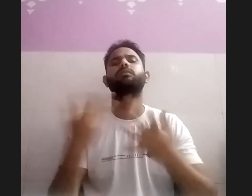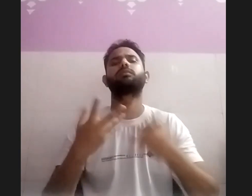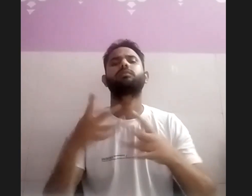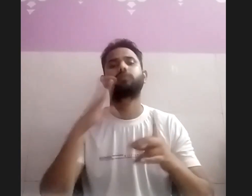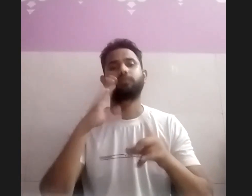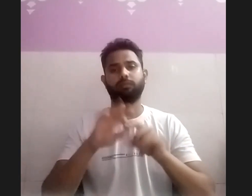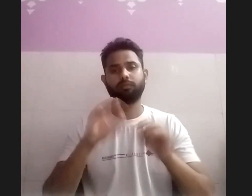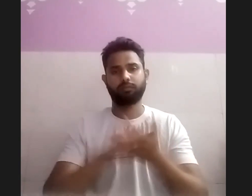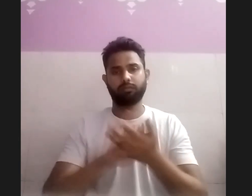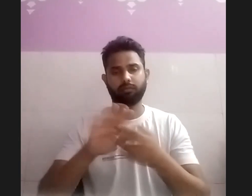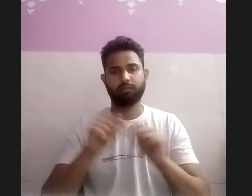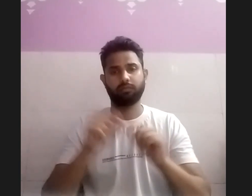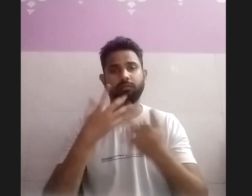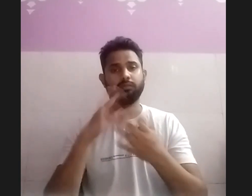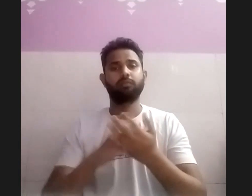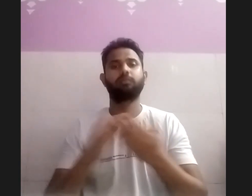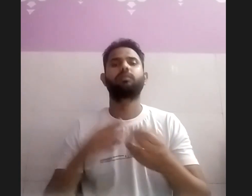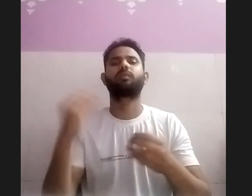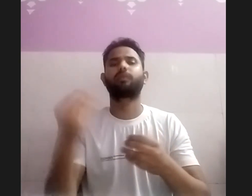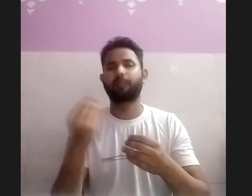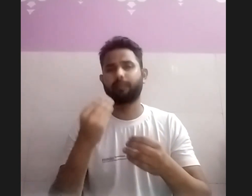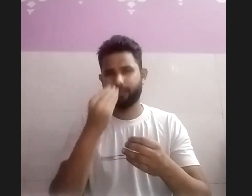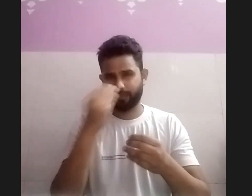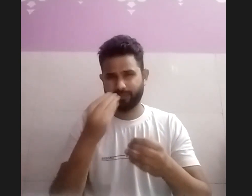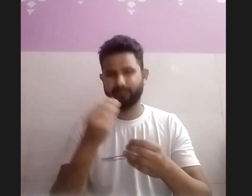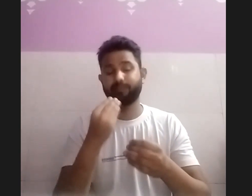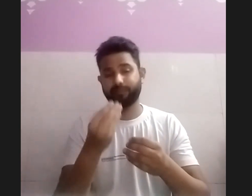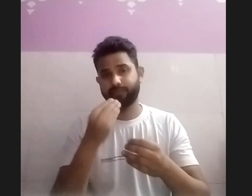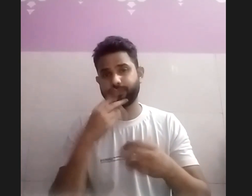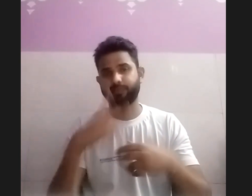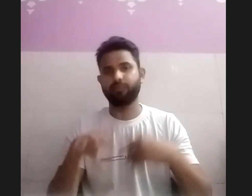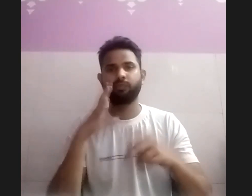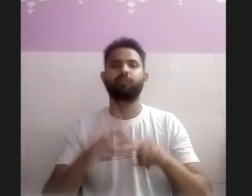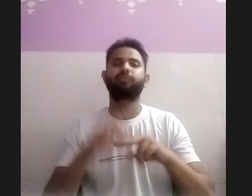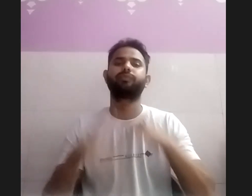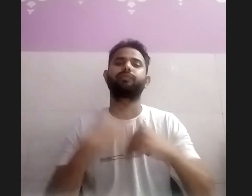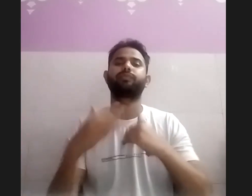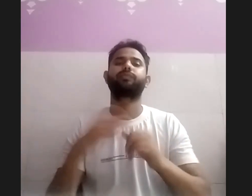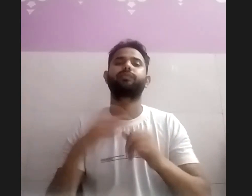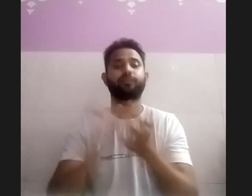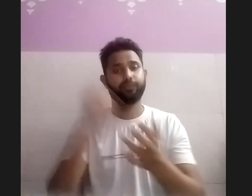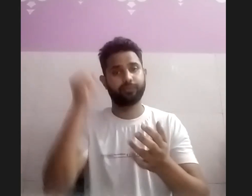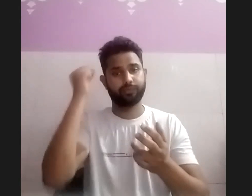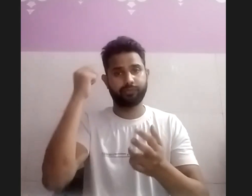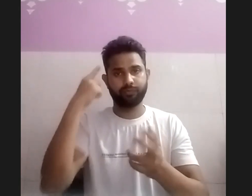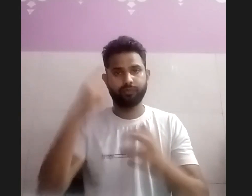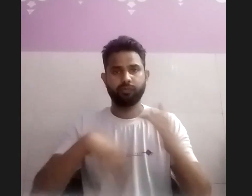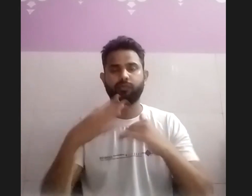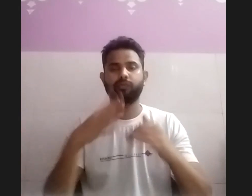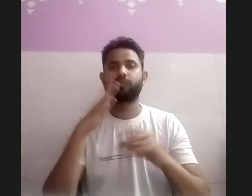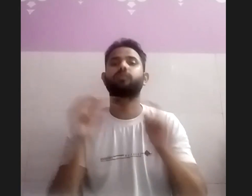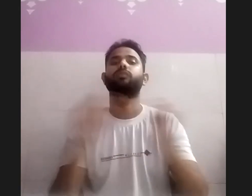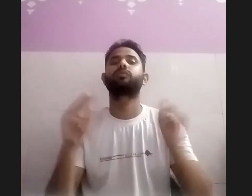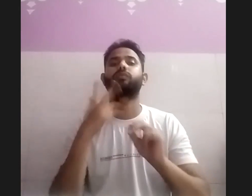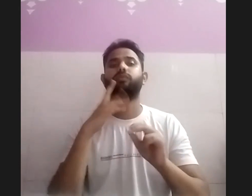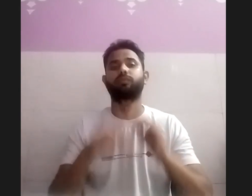So these recommendations, if these could be addressed and could be made it even